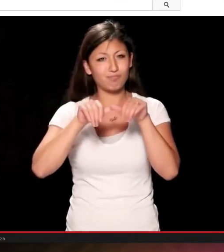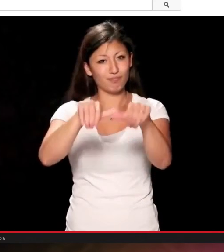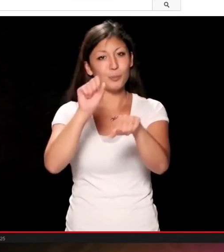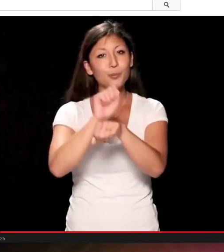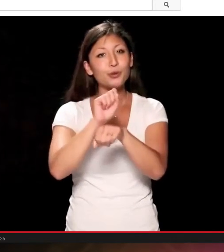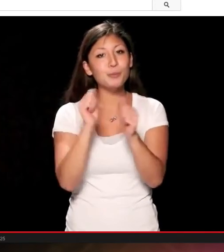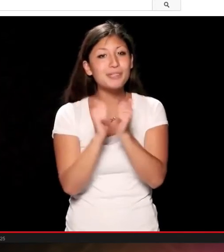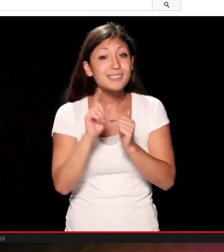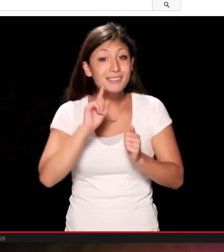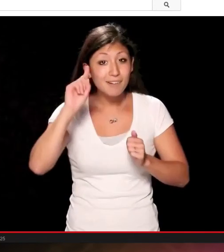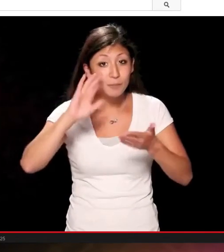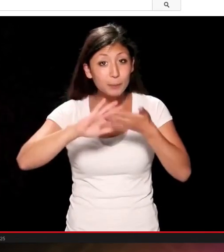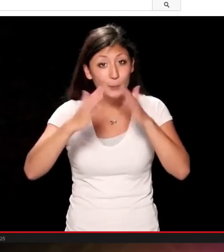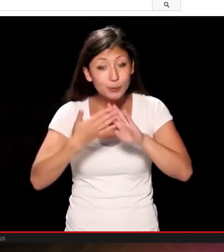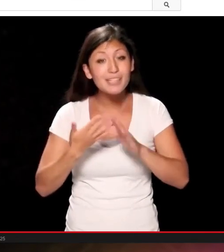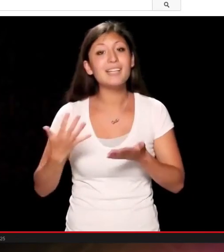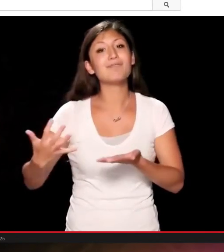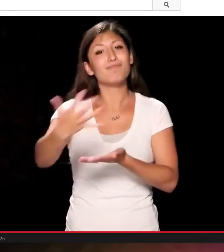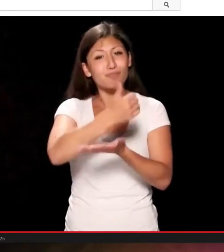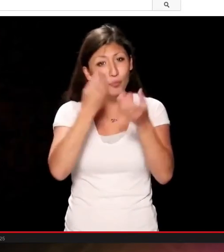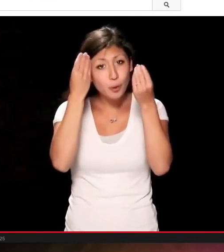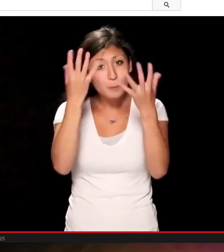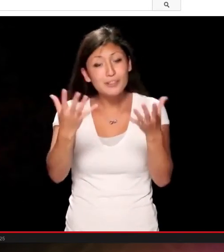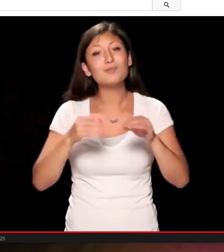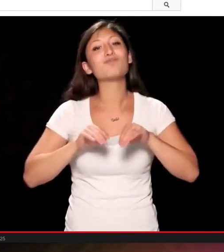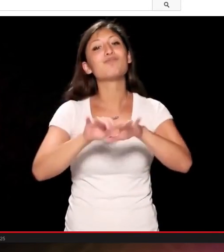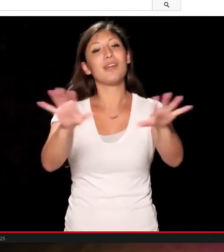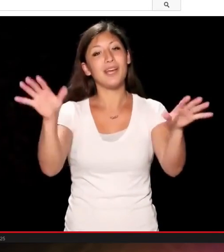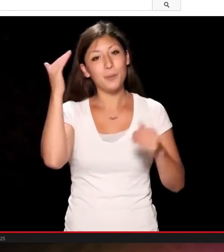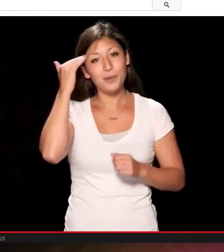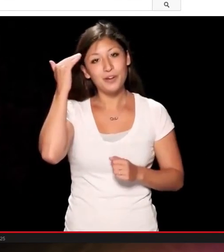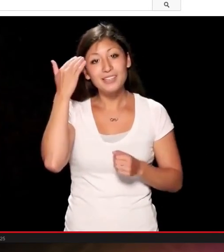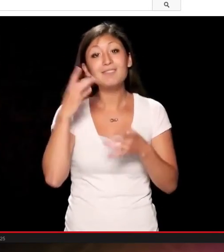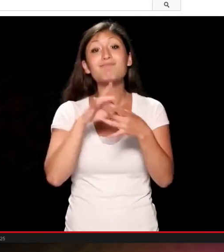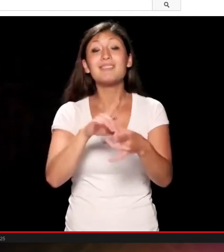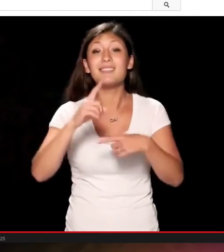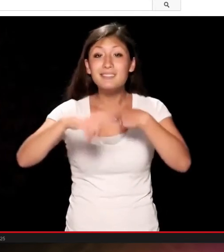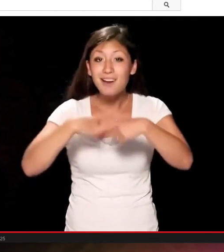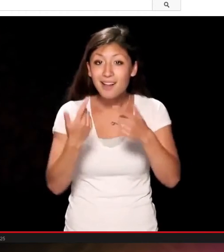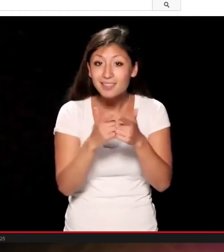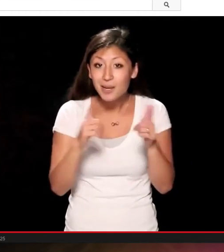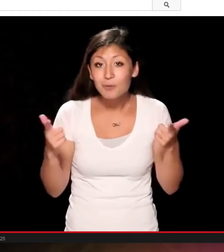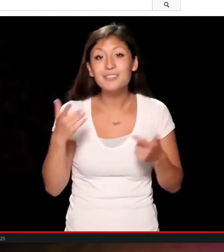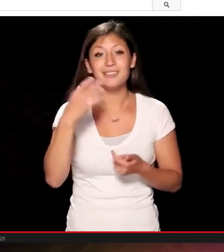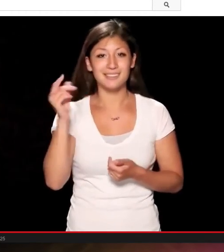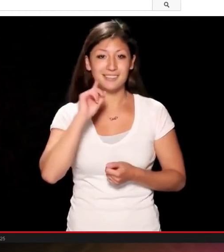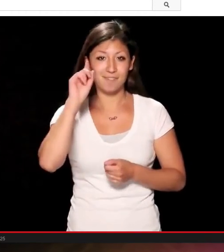so we can continue to work with deaf community and improve